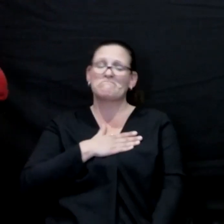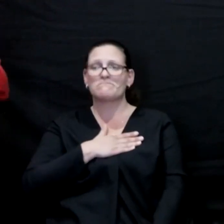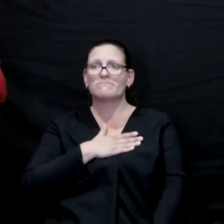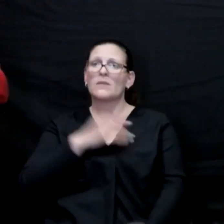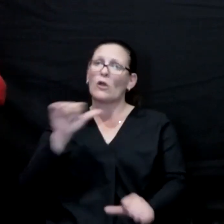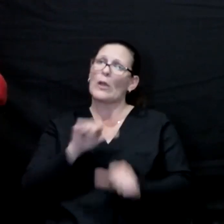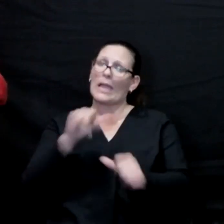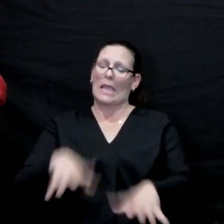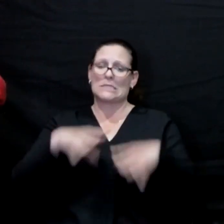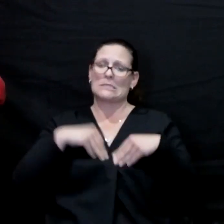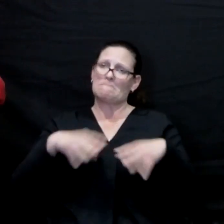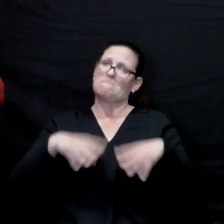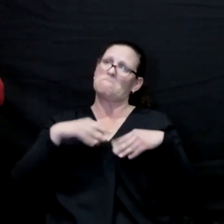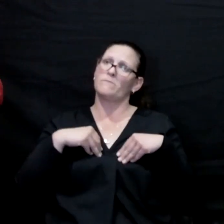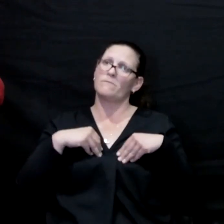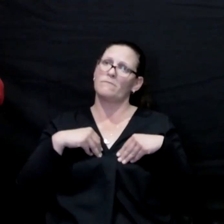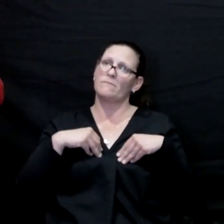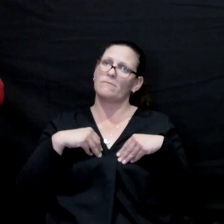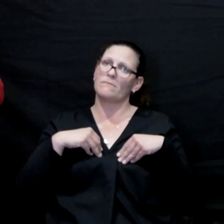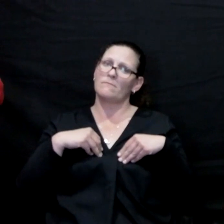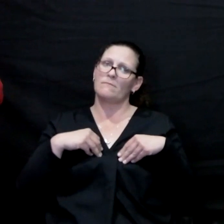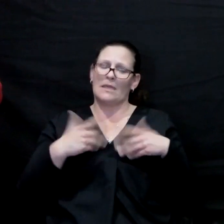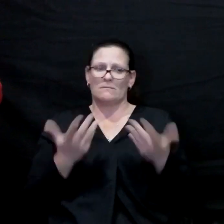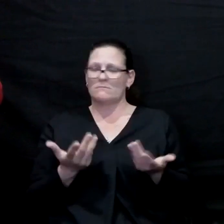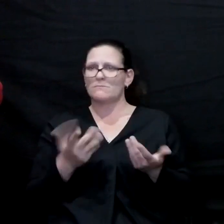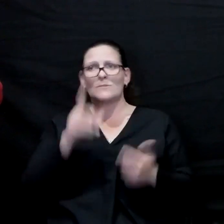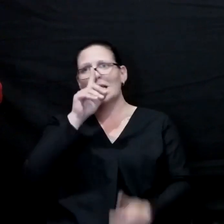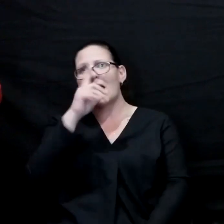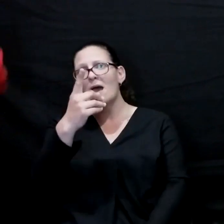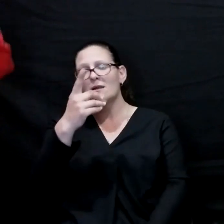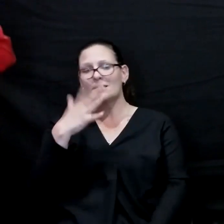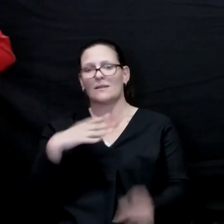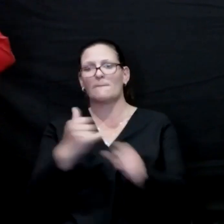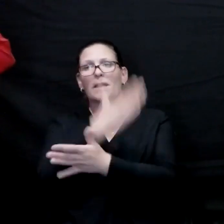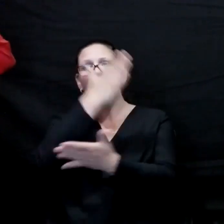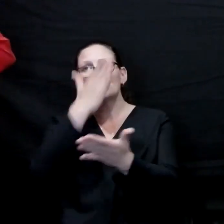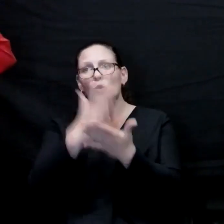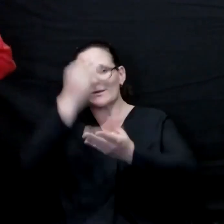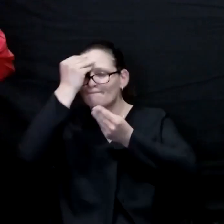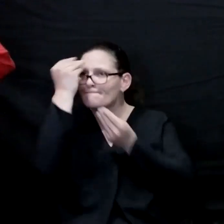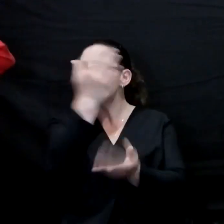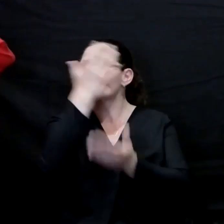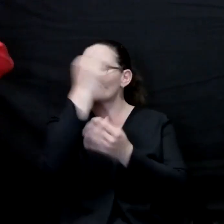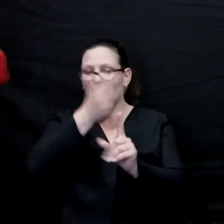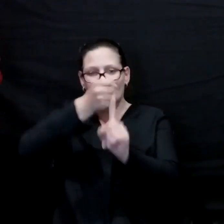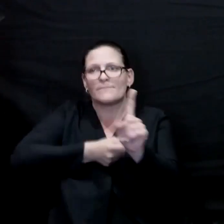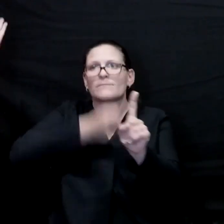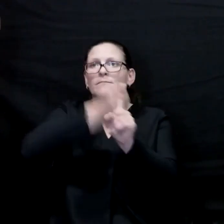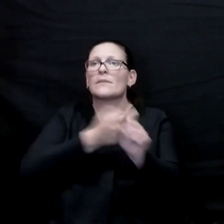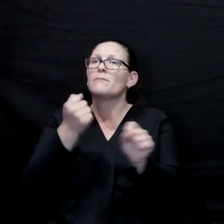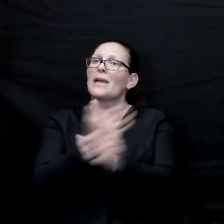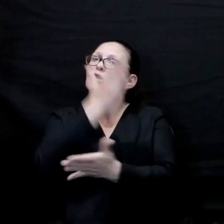I accept it. We can't do that. We have to keep advocating, we have to keep fighting to ensure that people